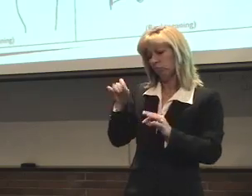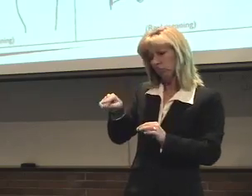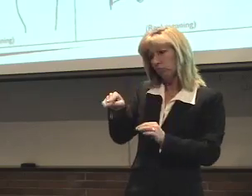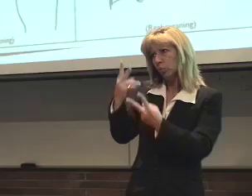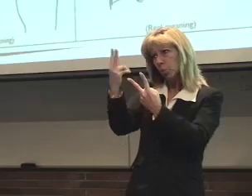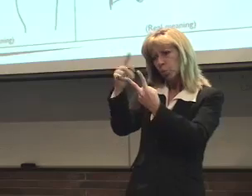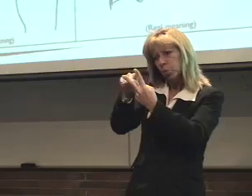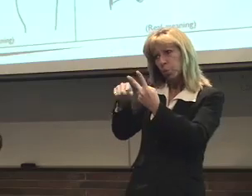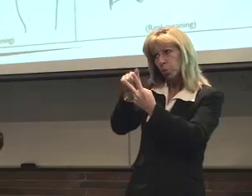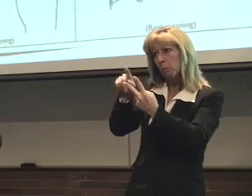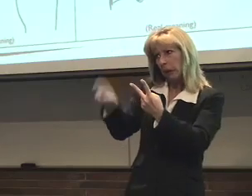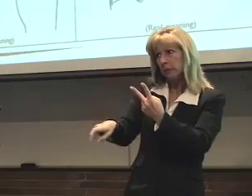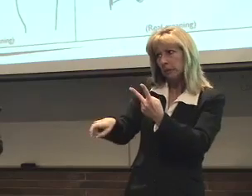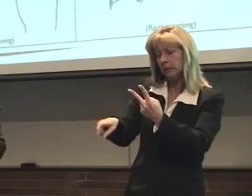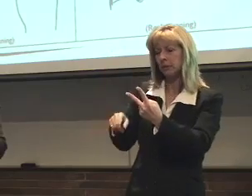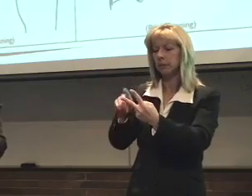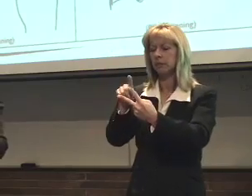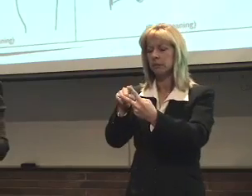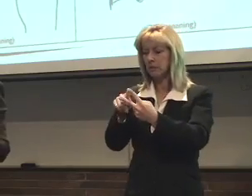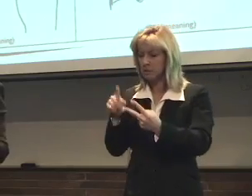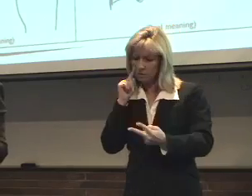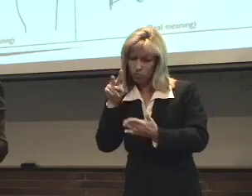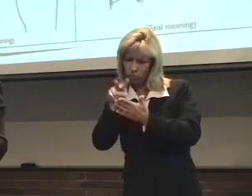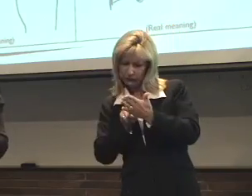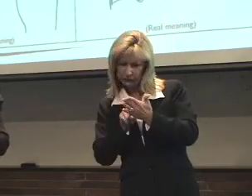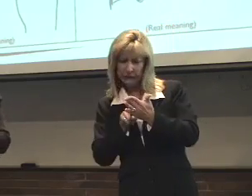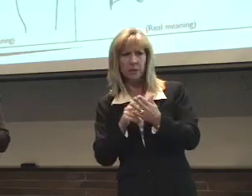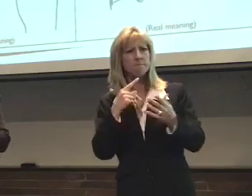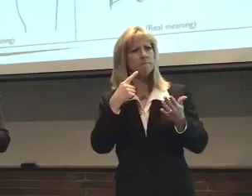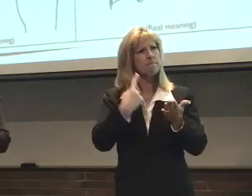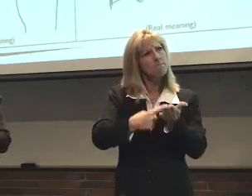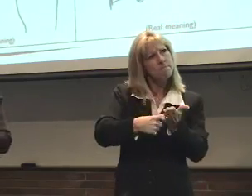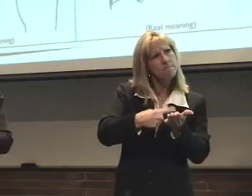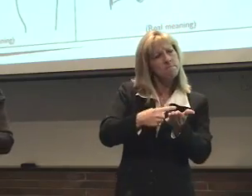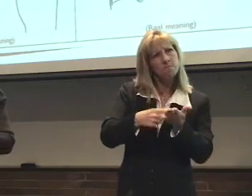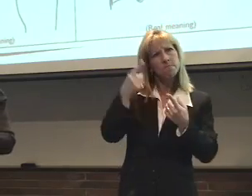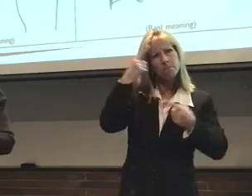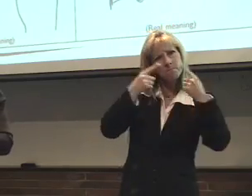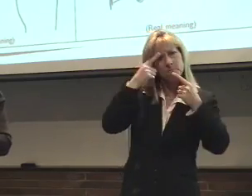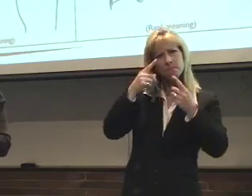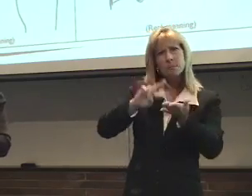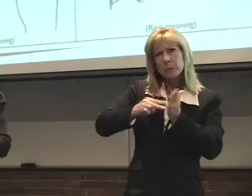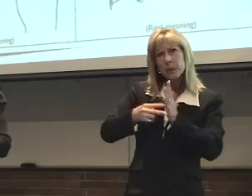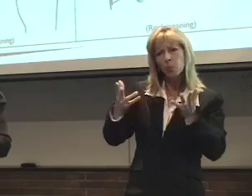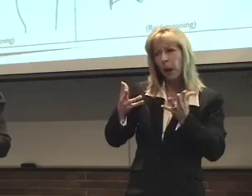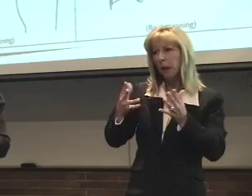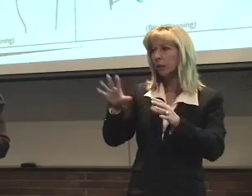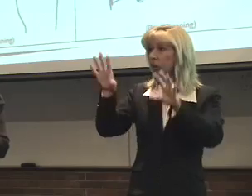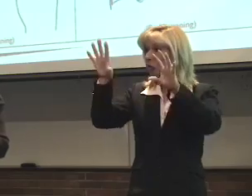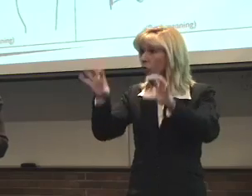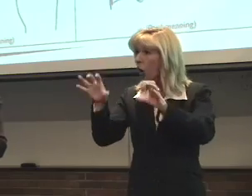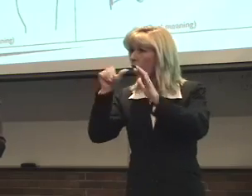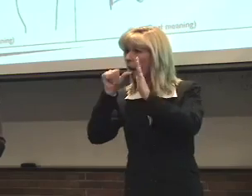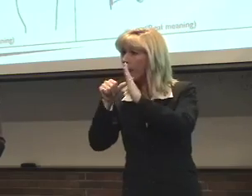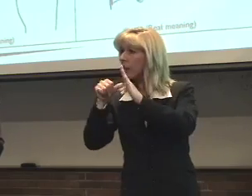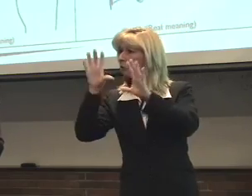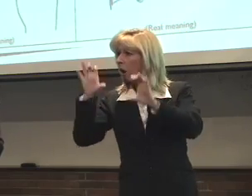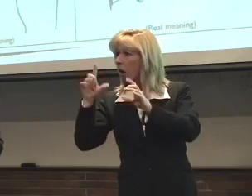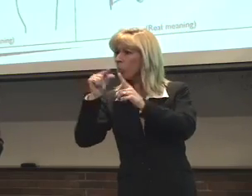You know, they have to read it and talk about what do you think it means, what do you think that the bold print means. And then I tell them, okay, I want you to draw,